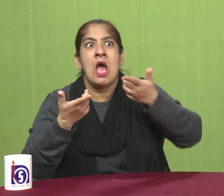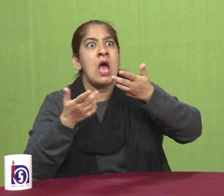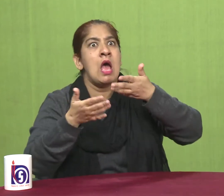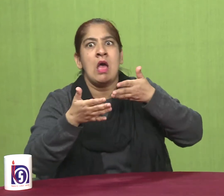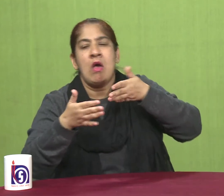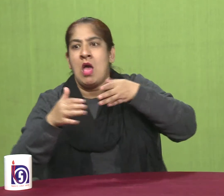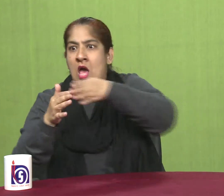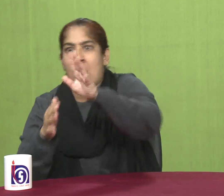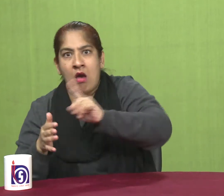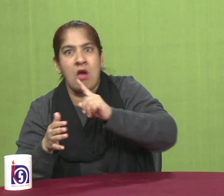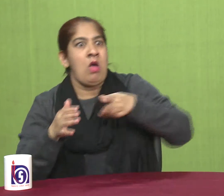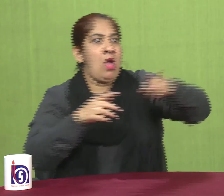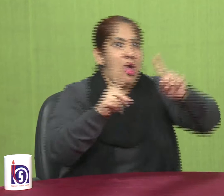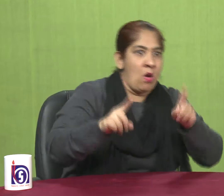difficulties of transport